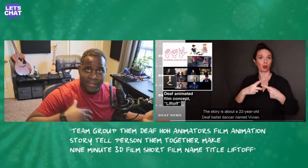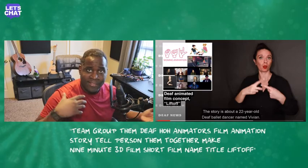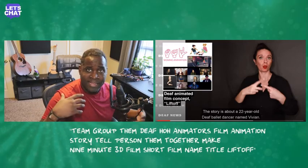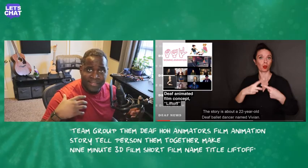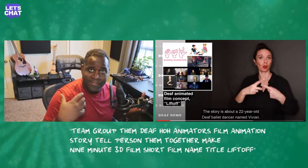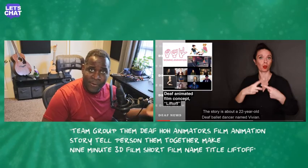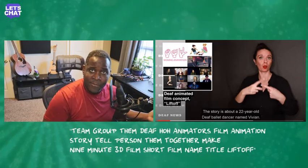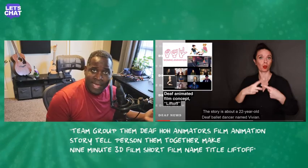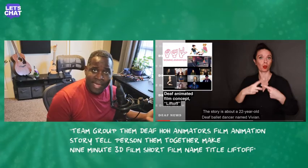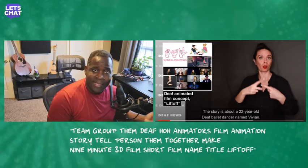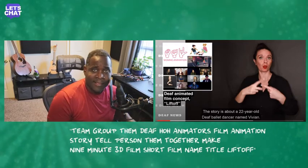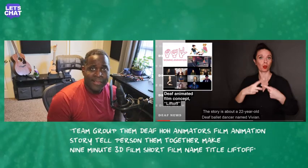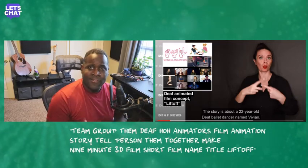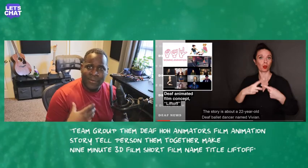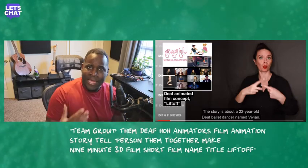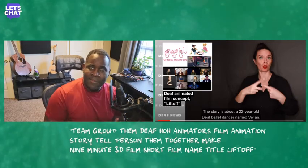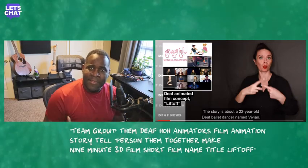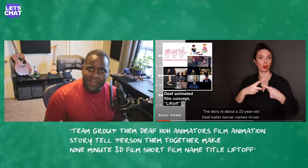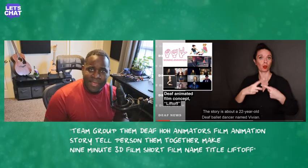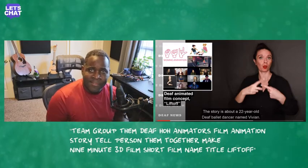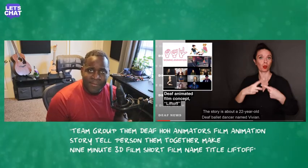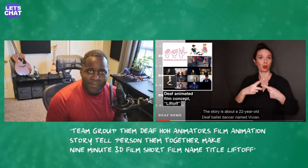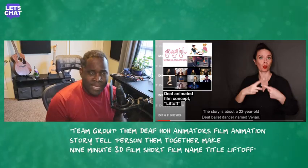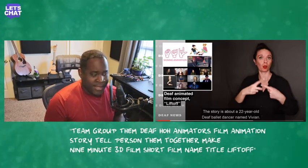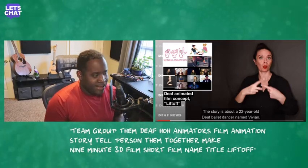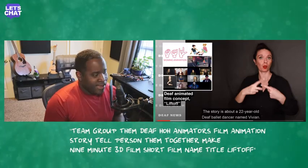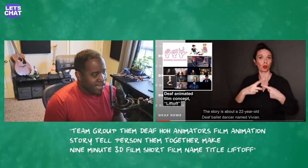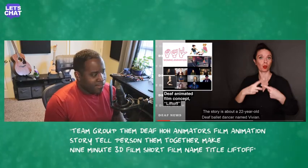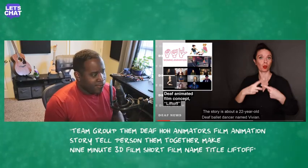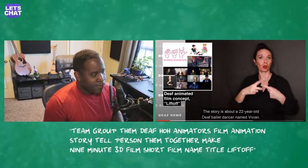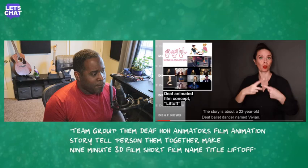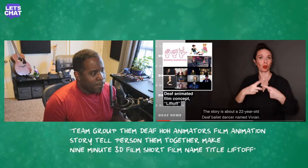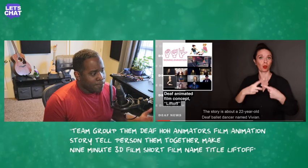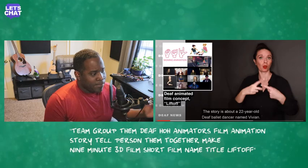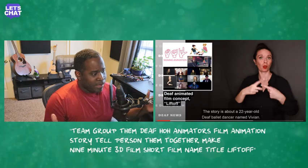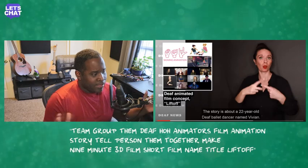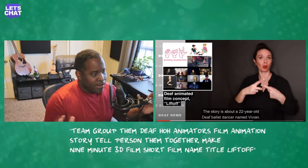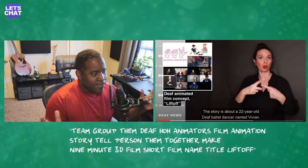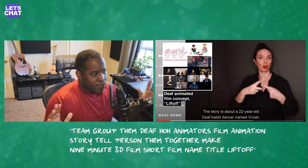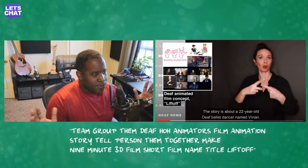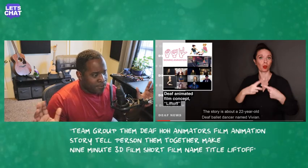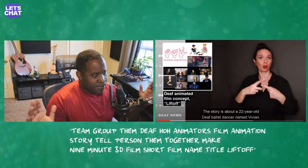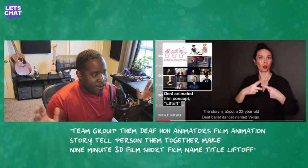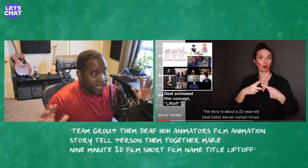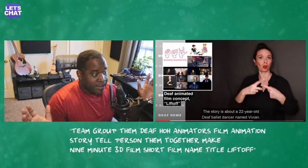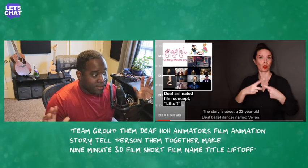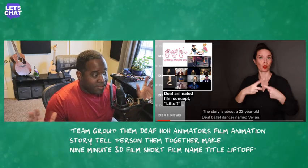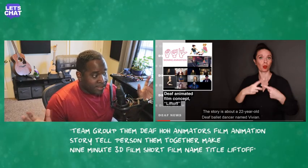without putting any of the tone behind it. So you kind of miss some of the meaning. And so